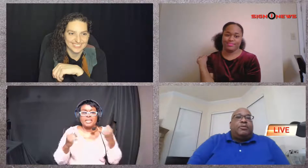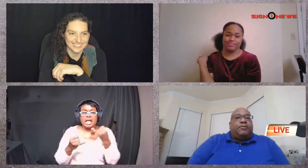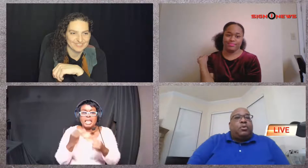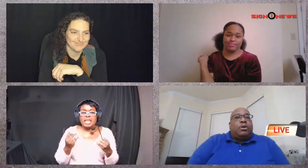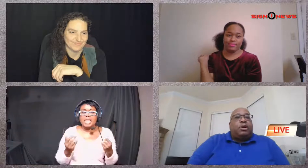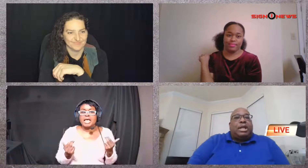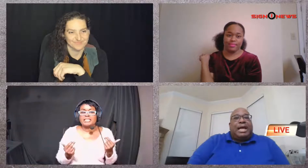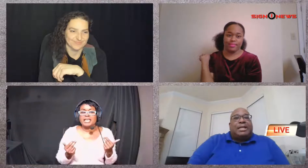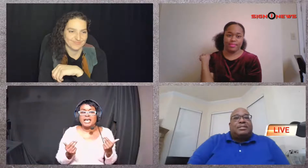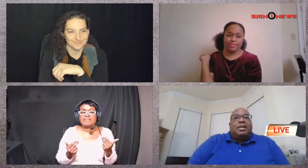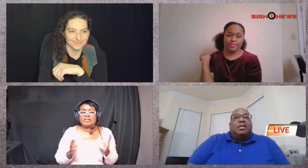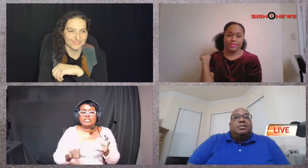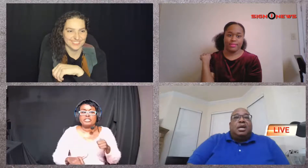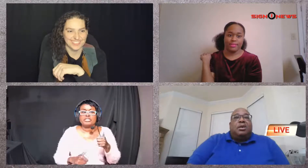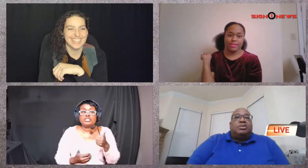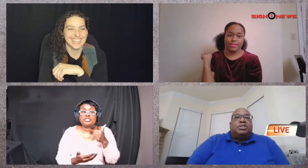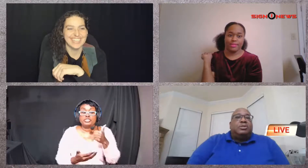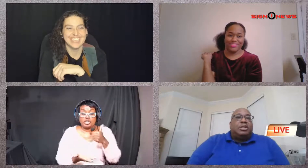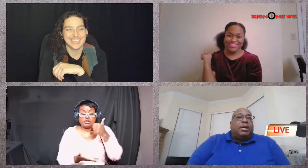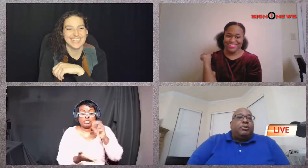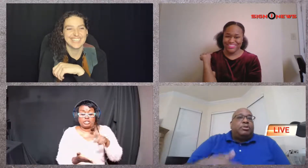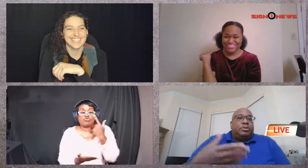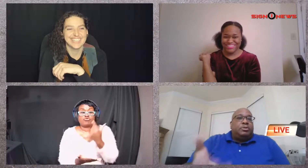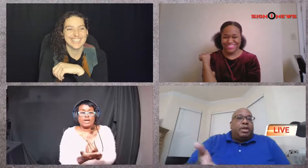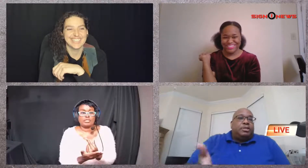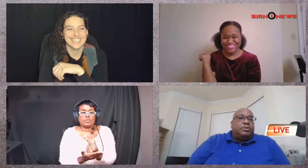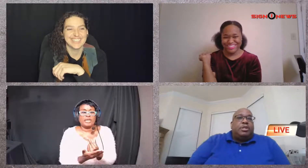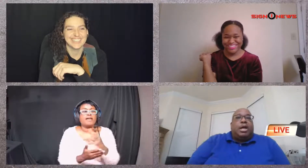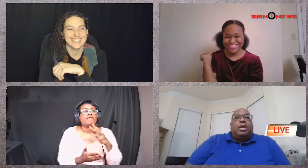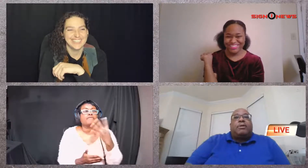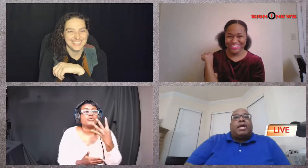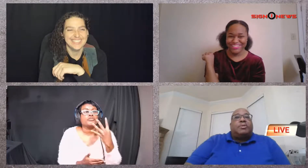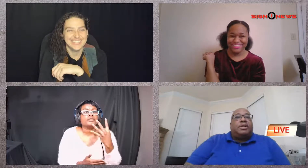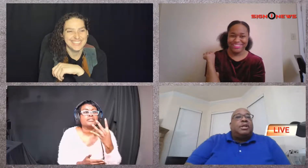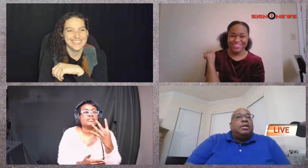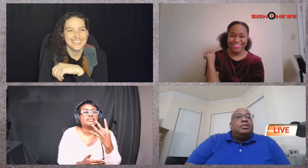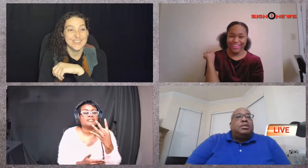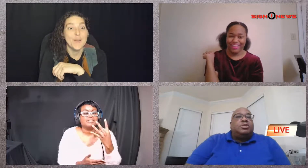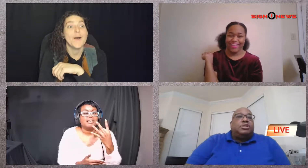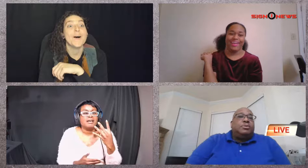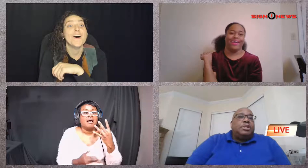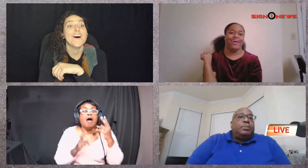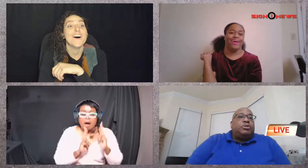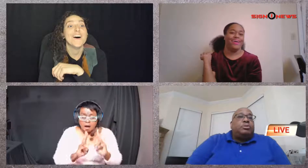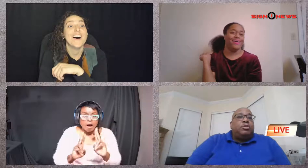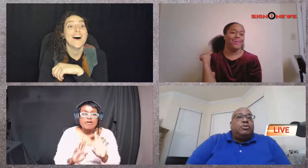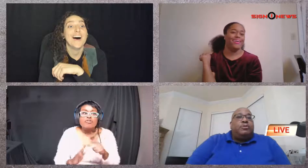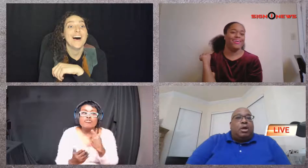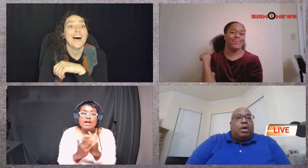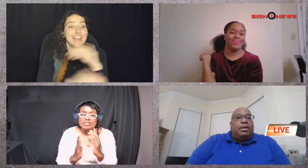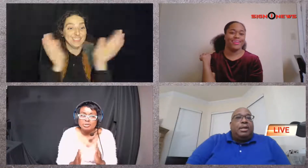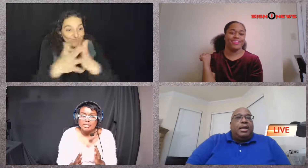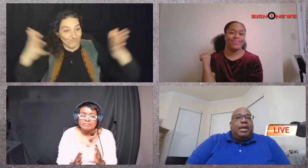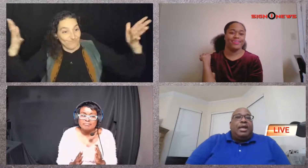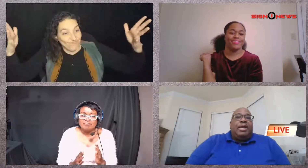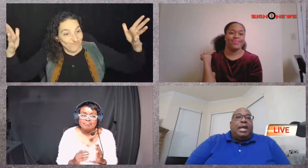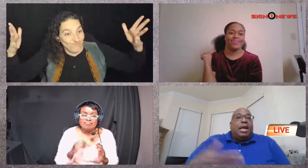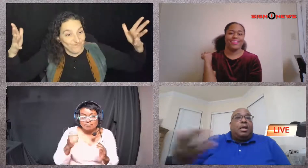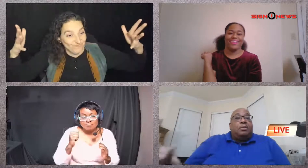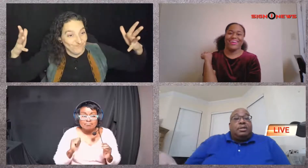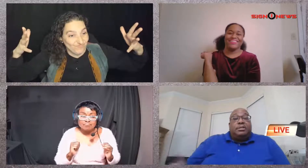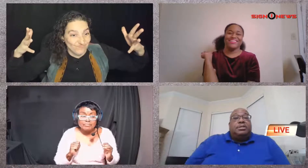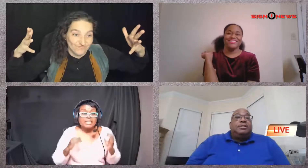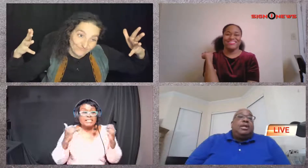graduated number 4 in her class. So she was able to, and she was not a graduate, so she was able to move on.